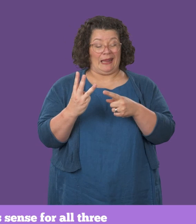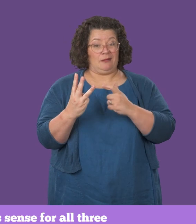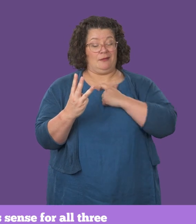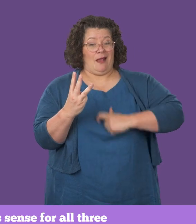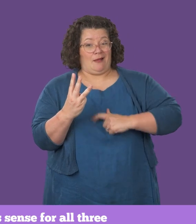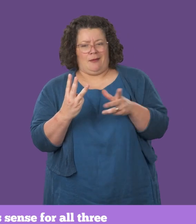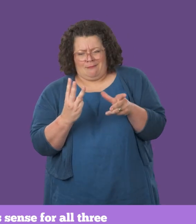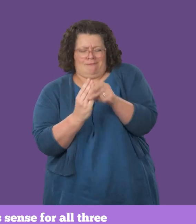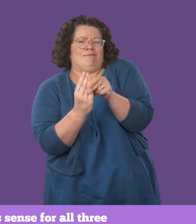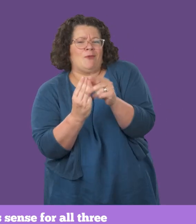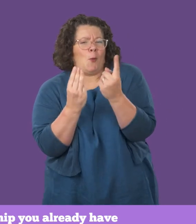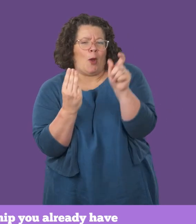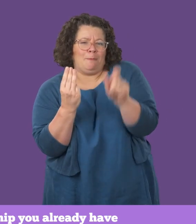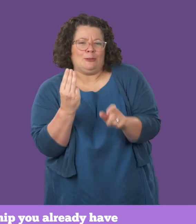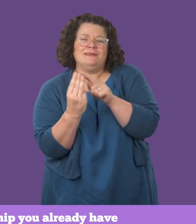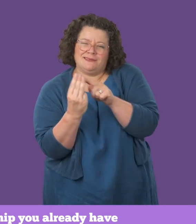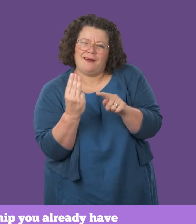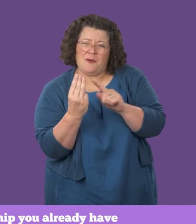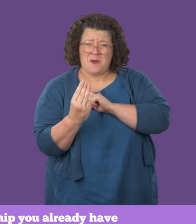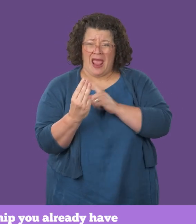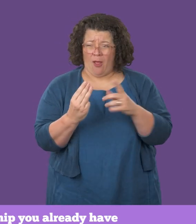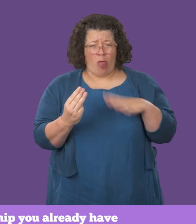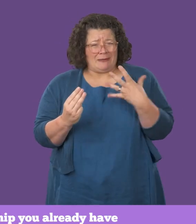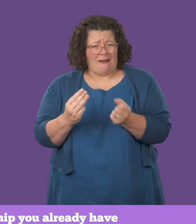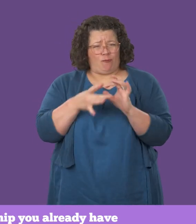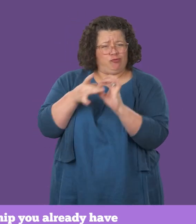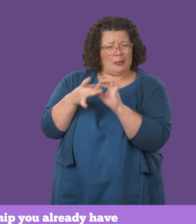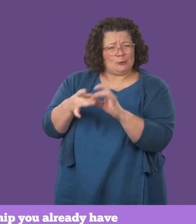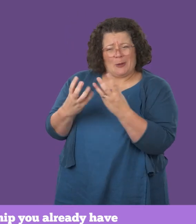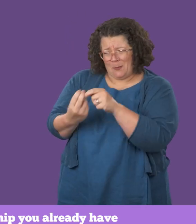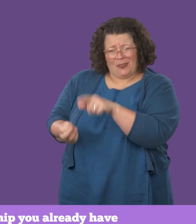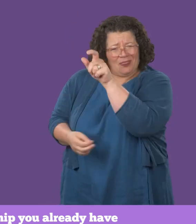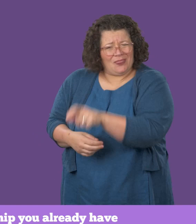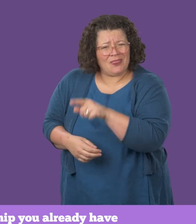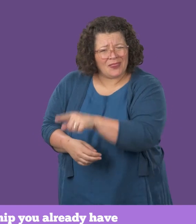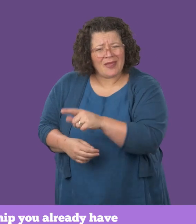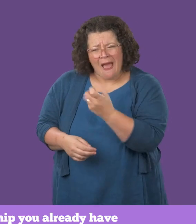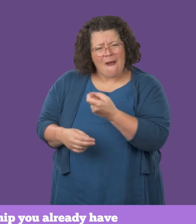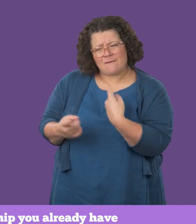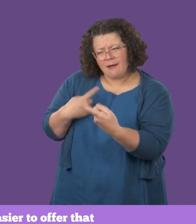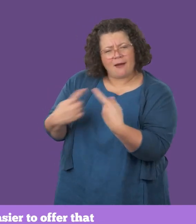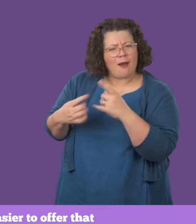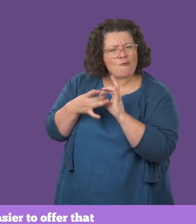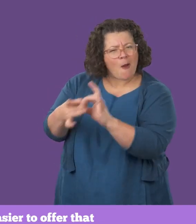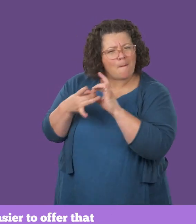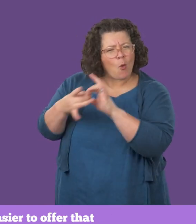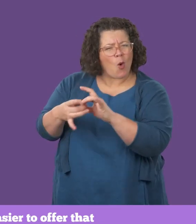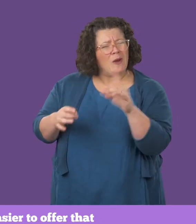be the same person because of the relationship you already have with that individual, and because of the rapport you'll have, it'll be easier to offer